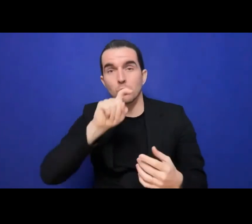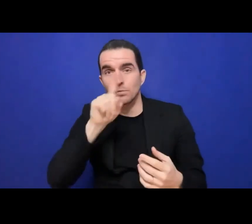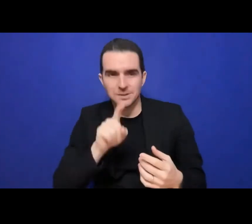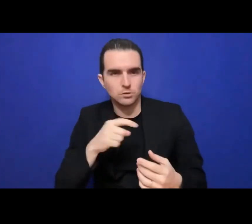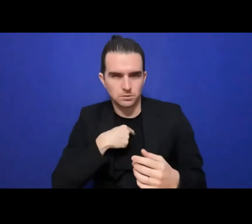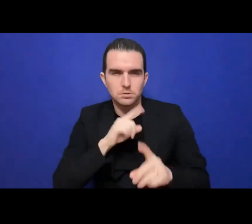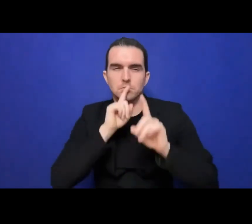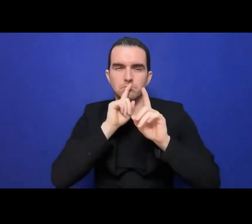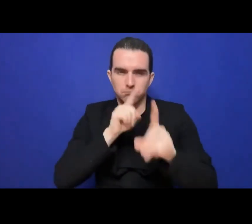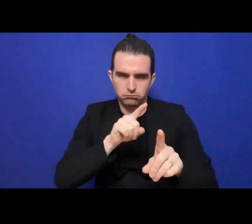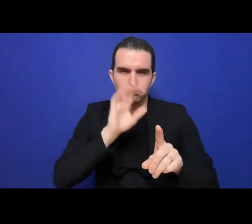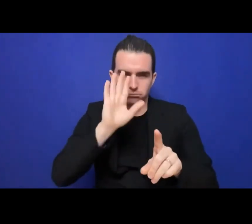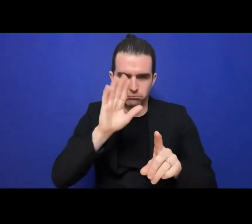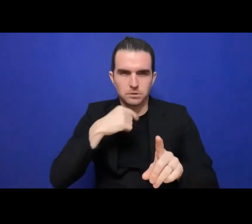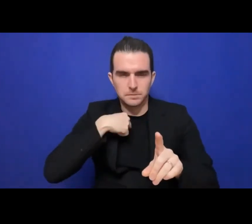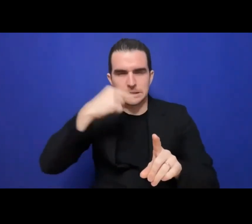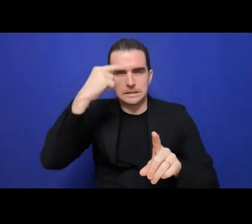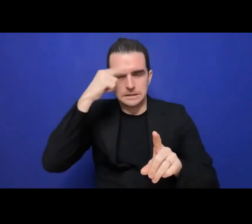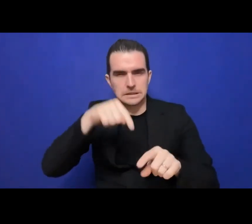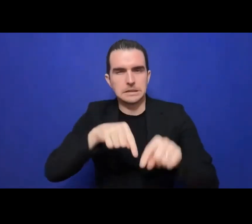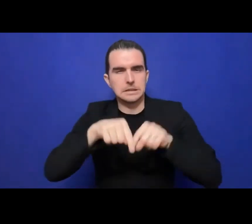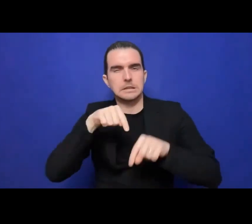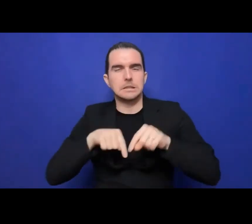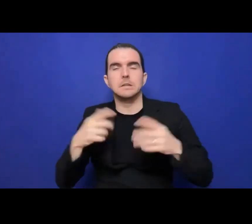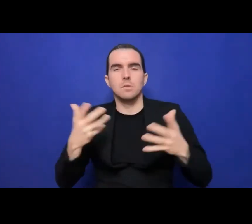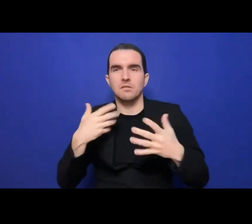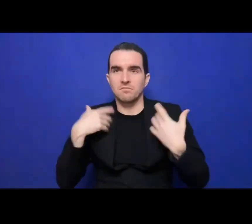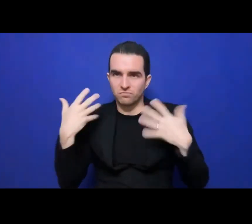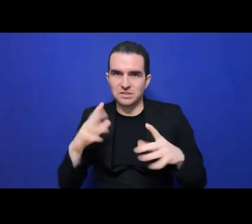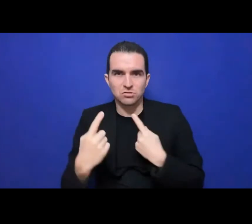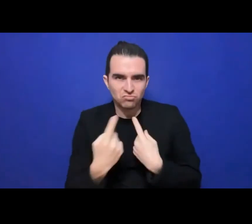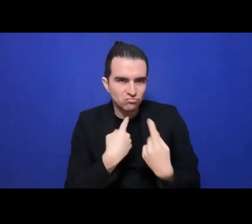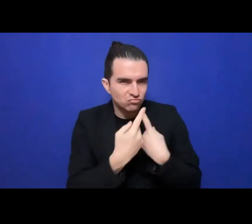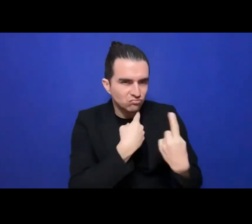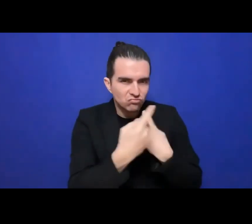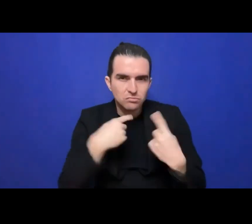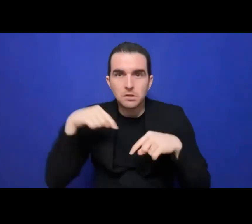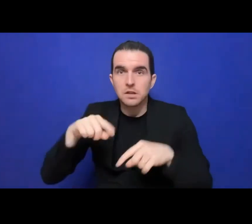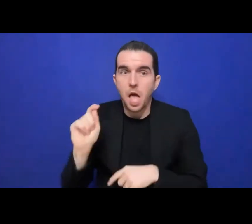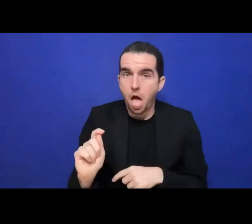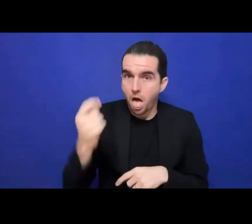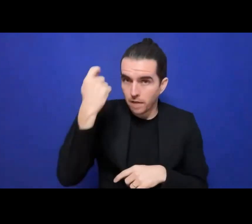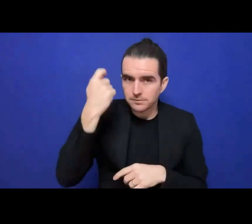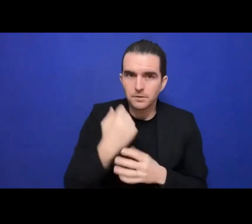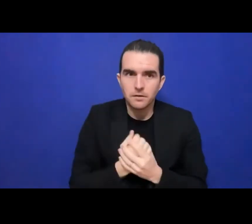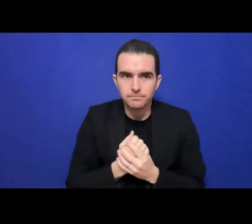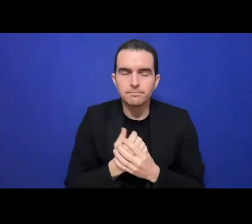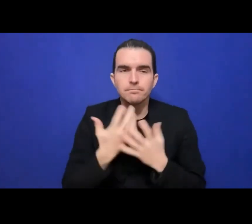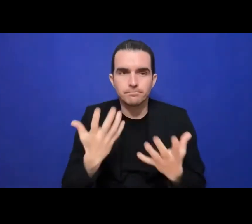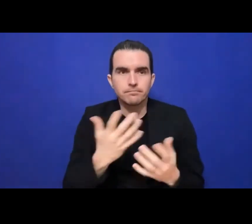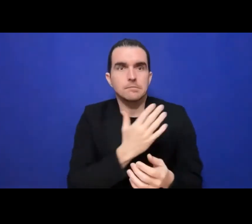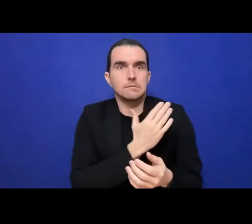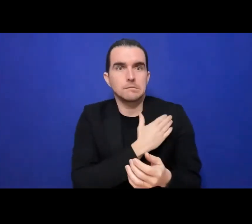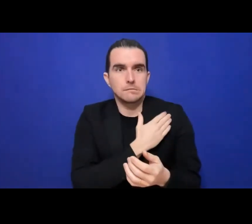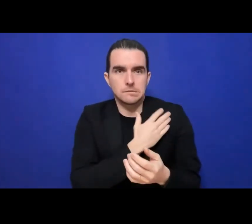to understand some of the challenges that the communities are facing. So one of the things that was very clear in the consultations is that there